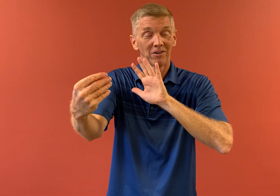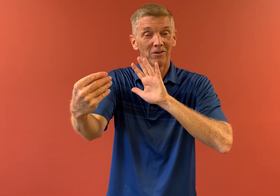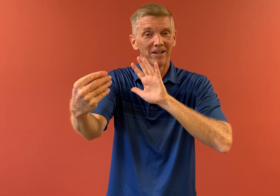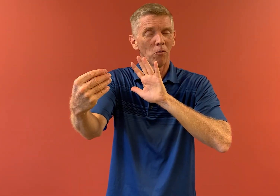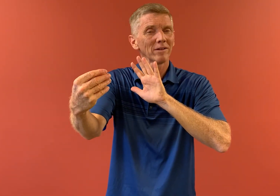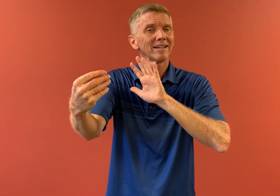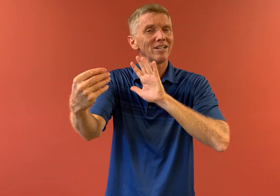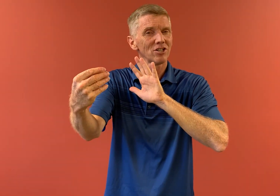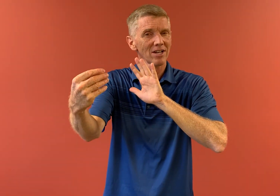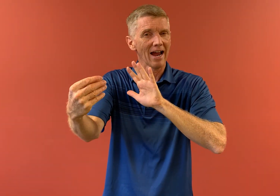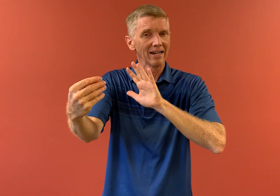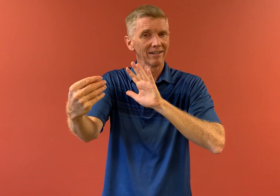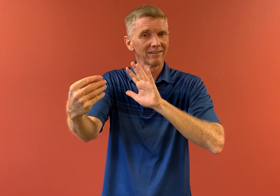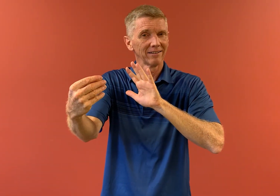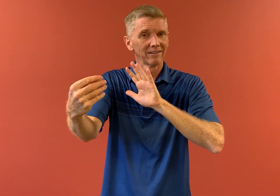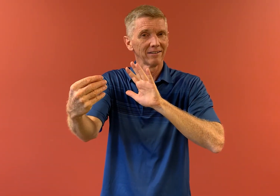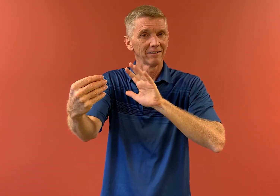Now, what did I just sign?